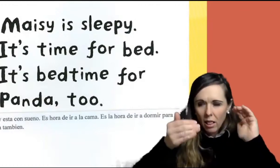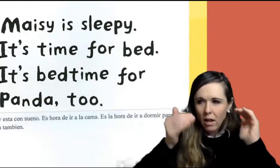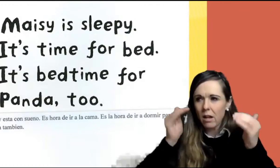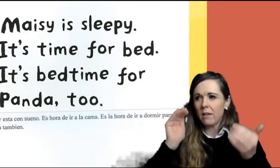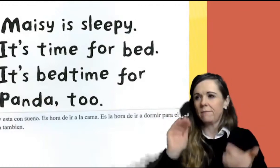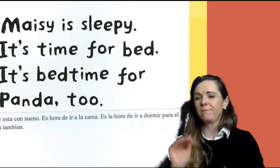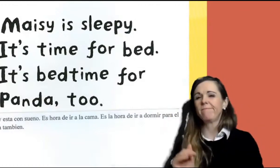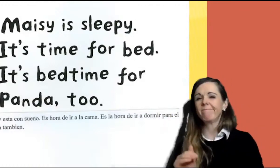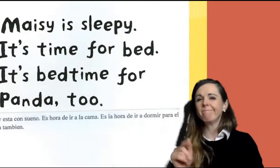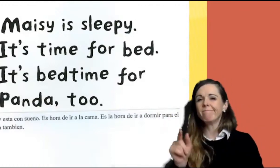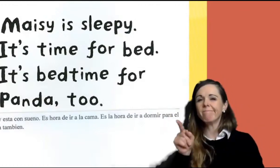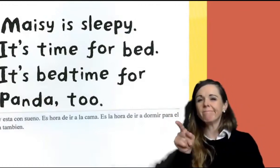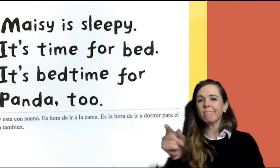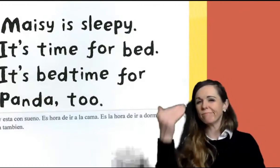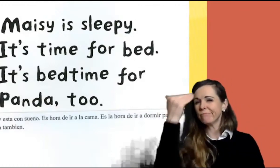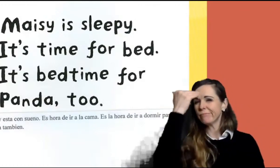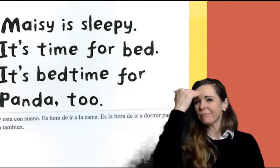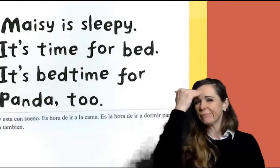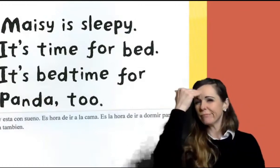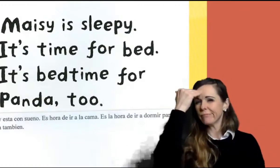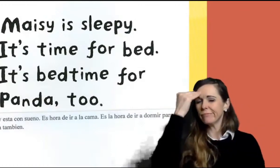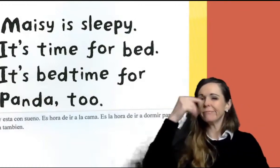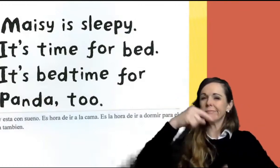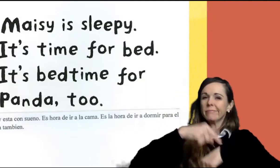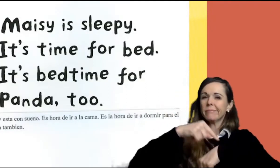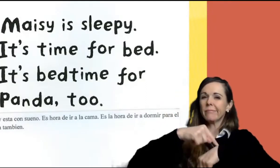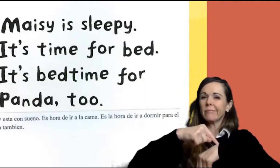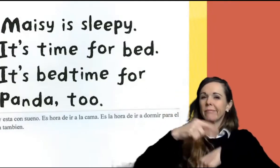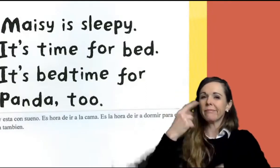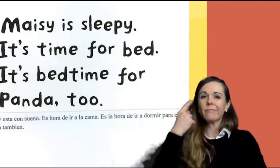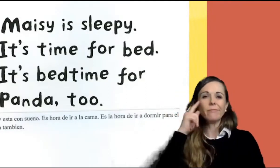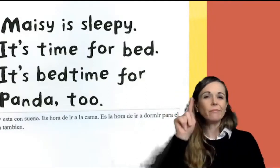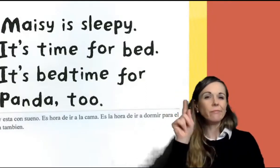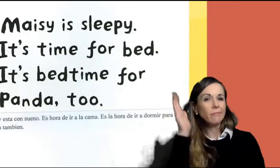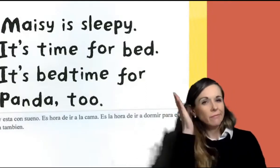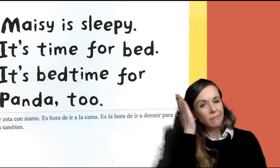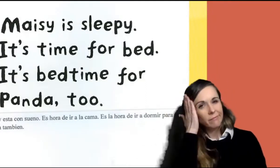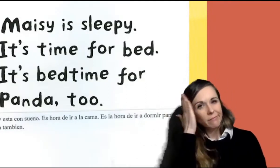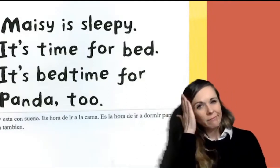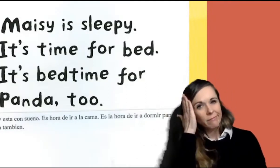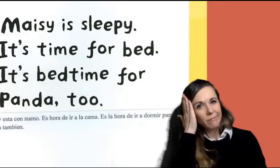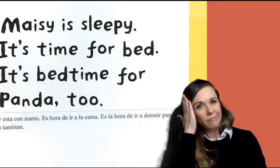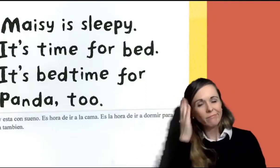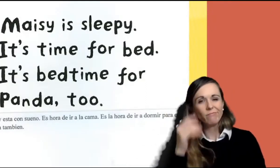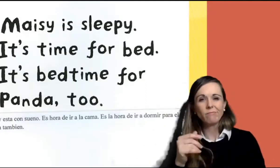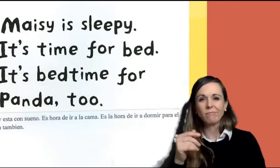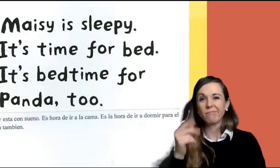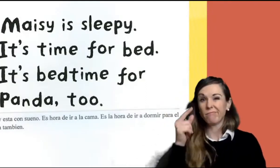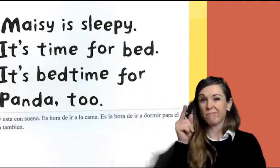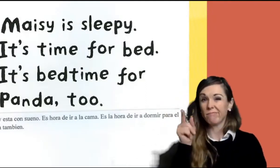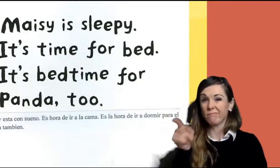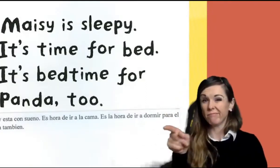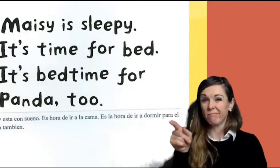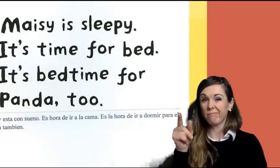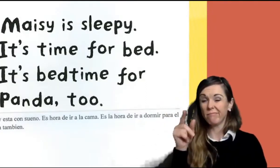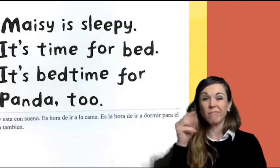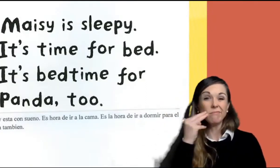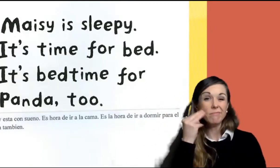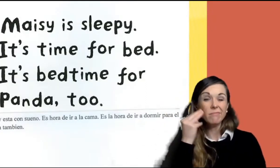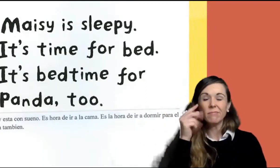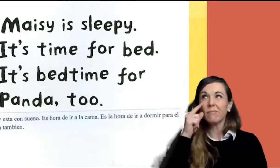so heavy. She's sleepy. She knows it's time for bed.